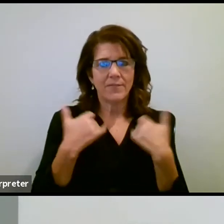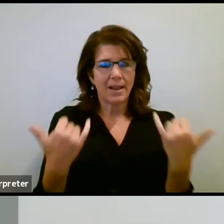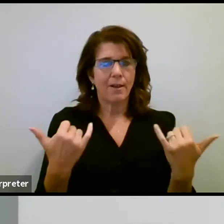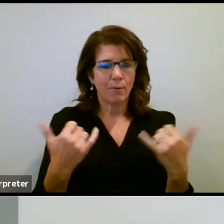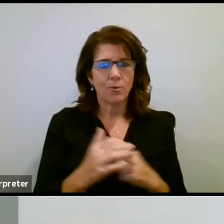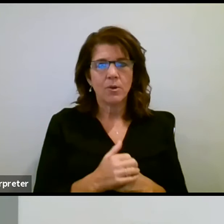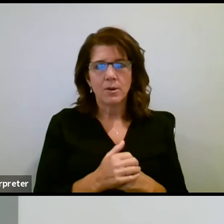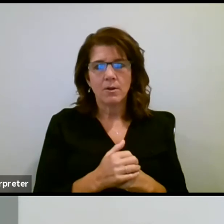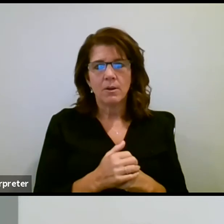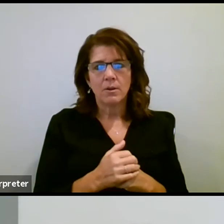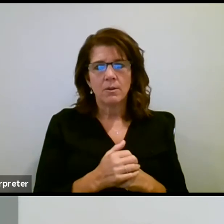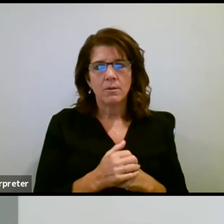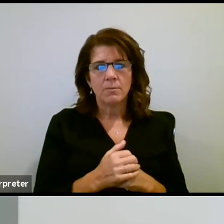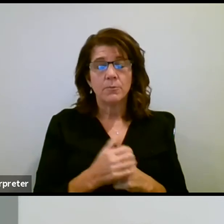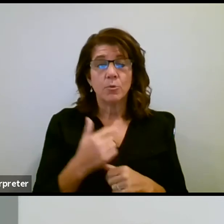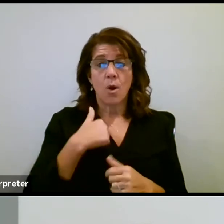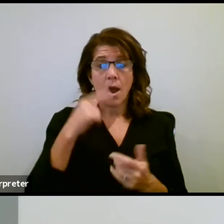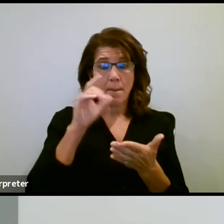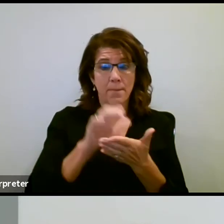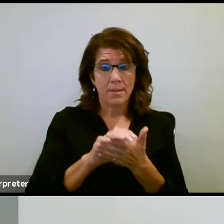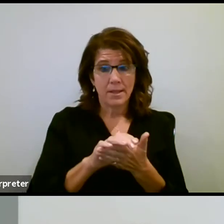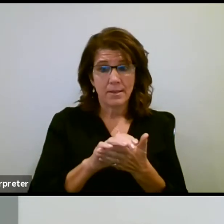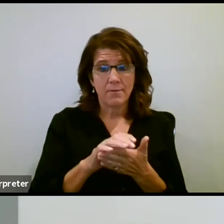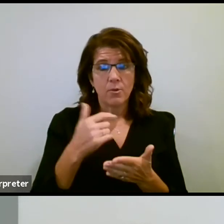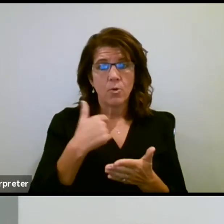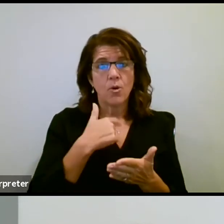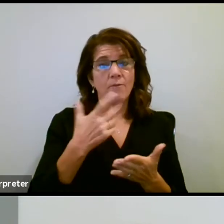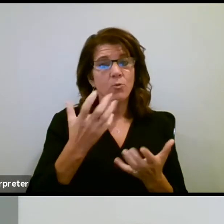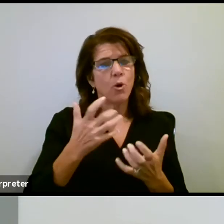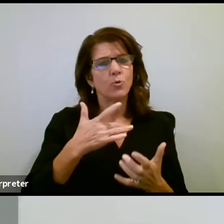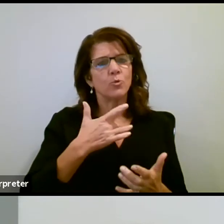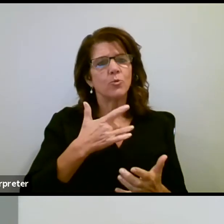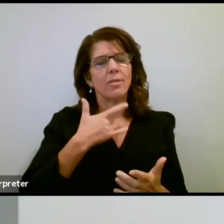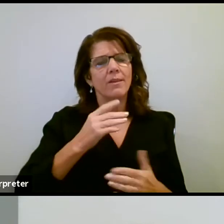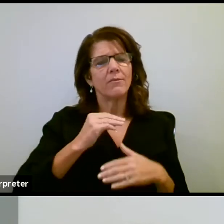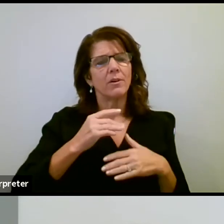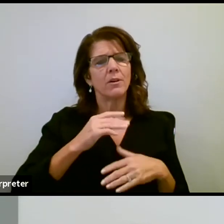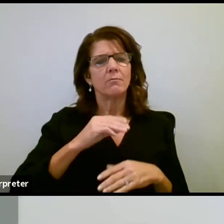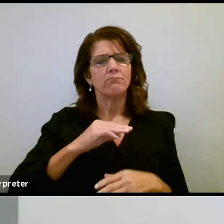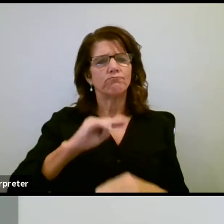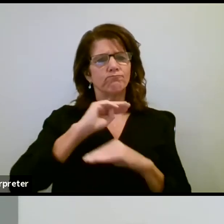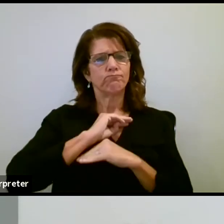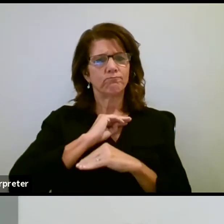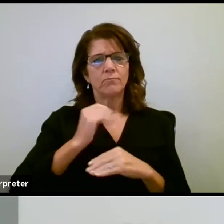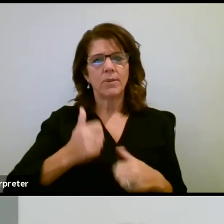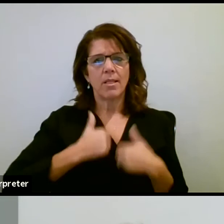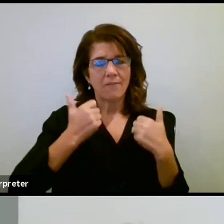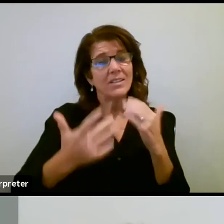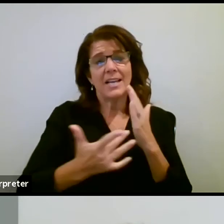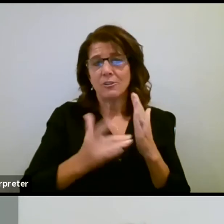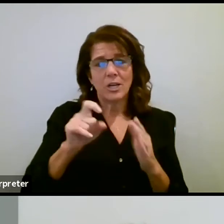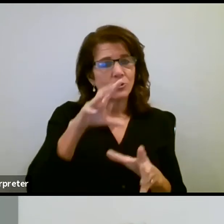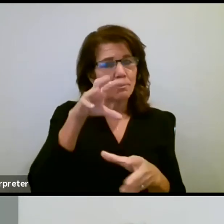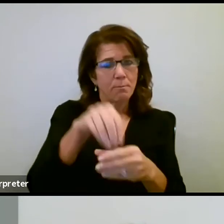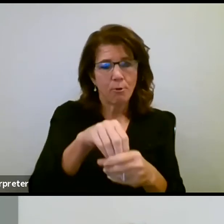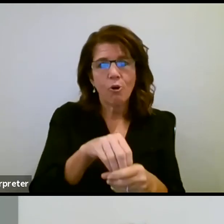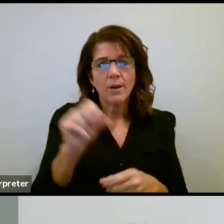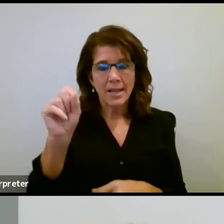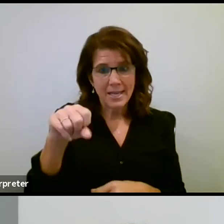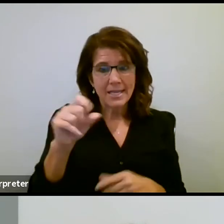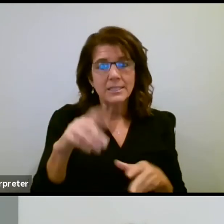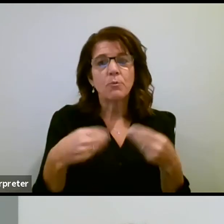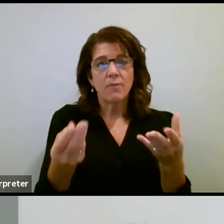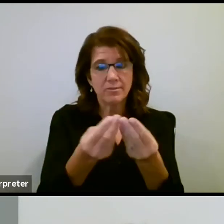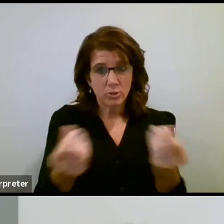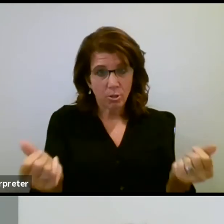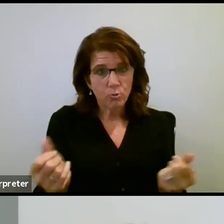I believe that if they need to live a fuller life, technology has to be an integral part of their living. Yes, it does provide